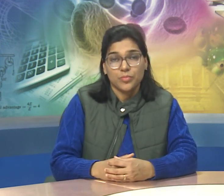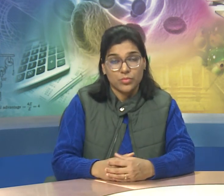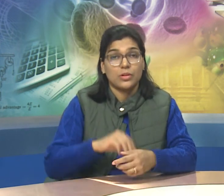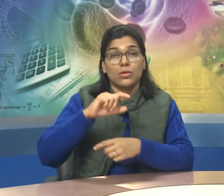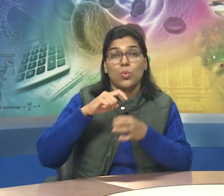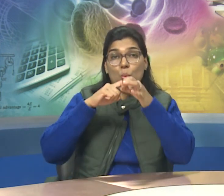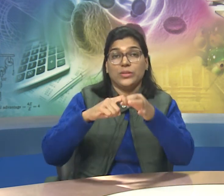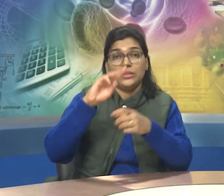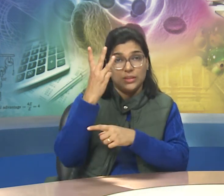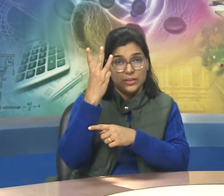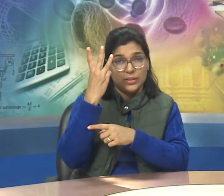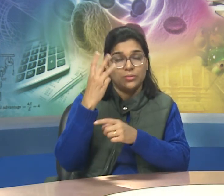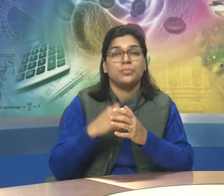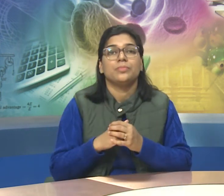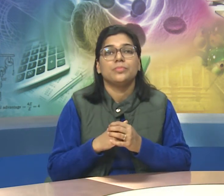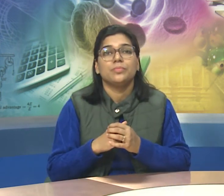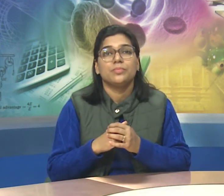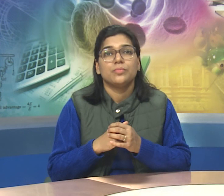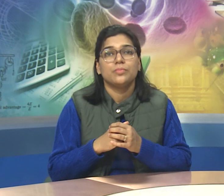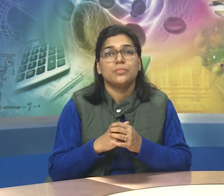3 points. Third question,